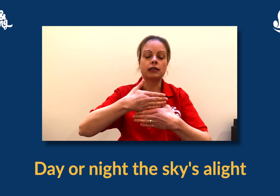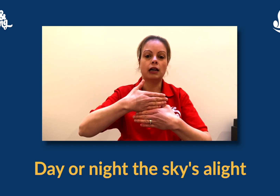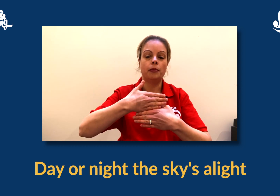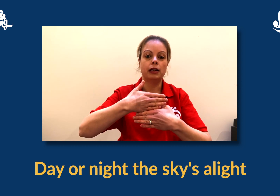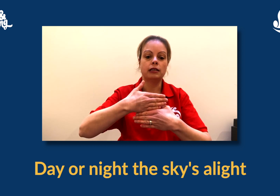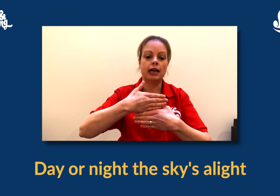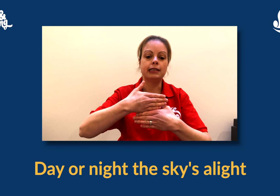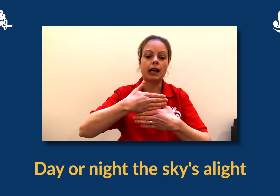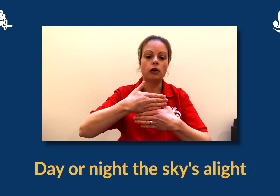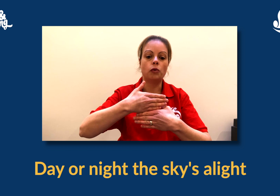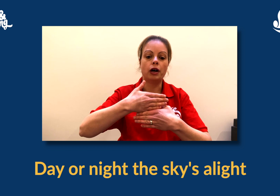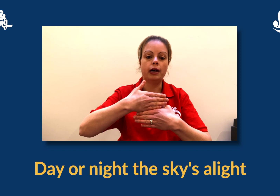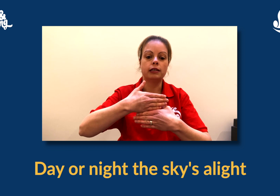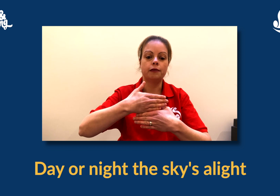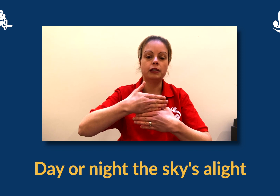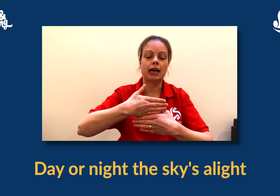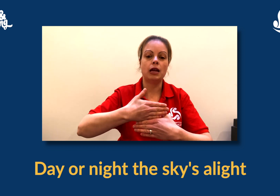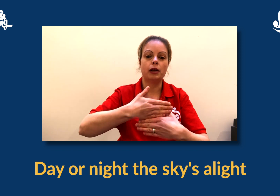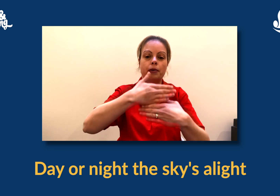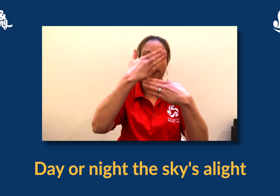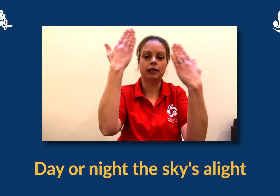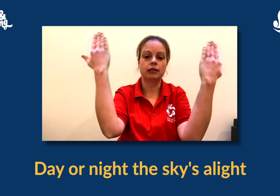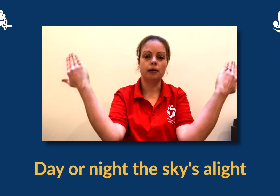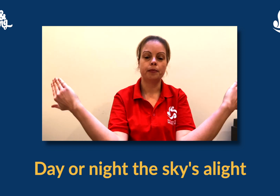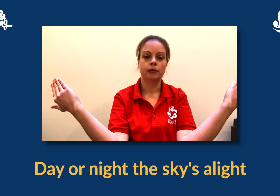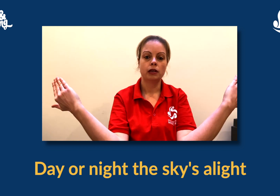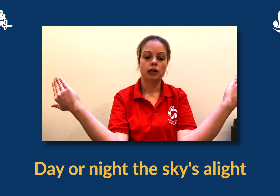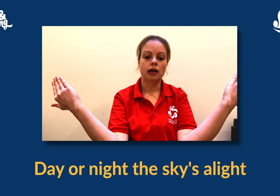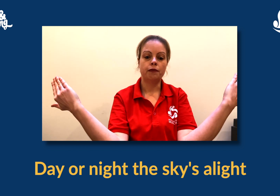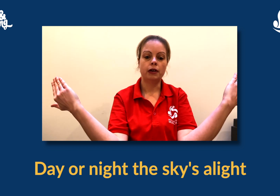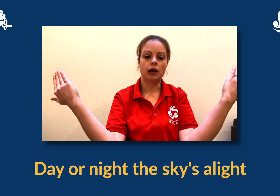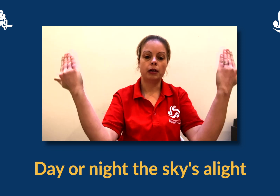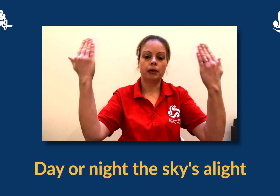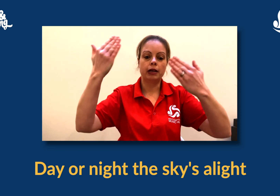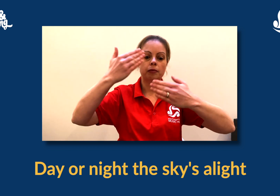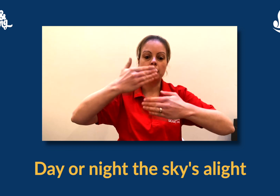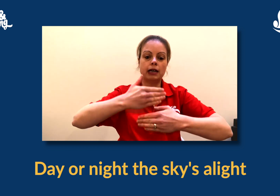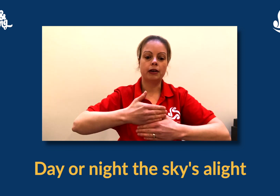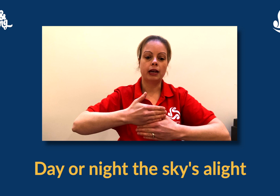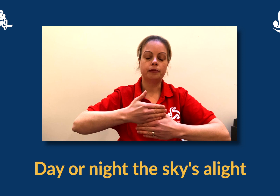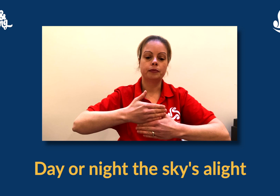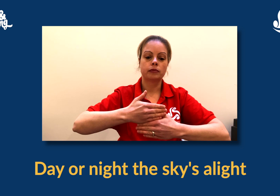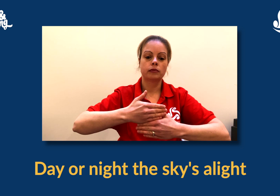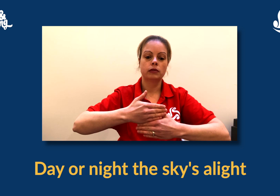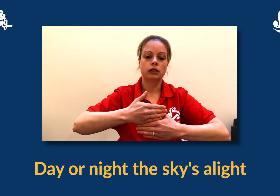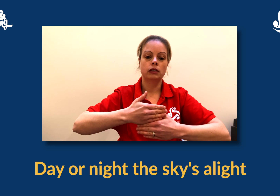because the next line we're going to say day or night. And for day, we're going to bring your hands up. And for night, we're going to bring your hands back down